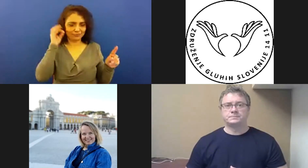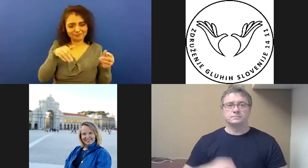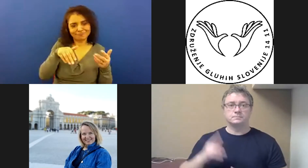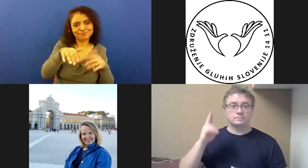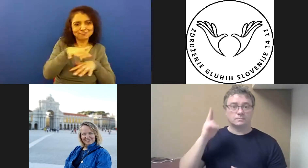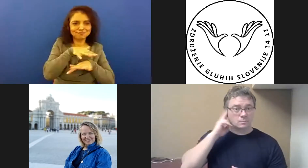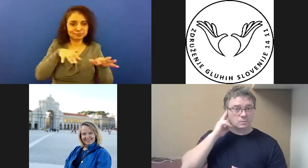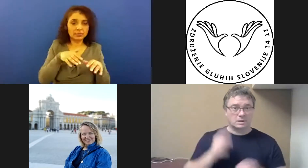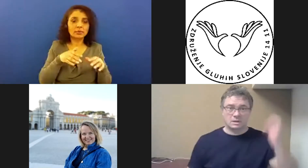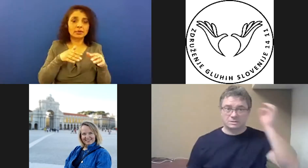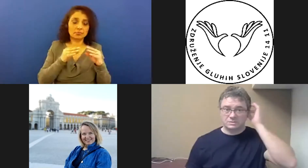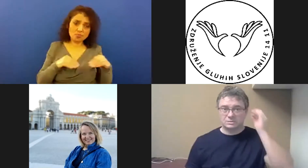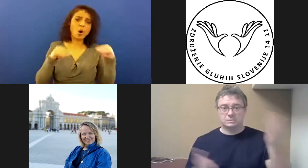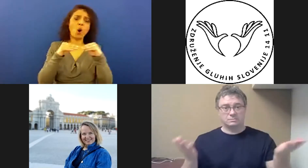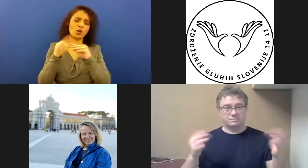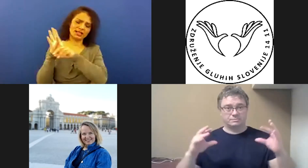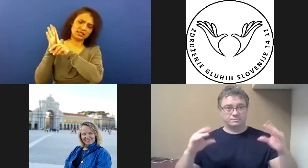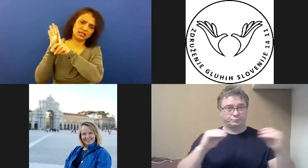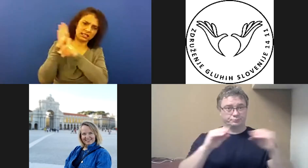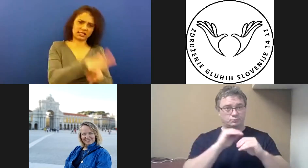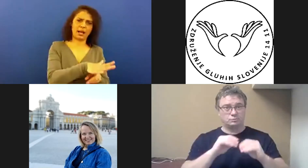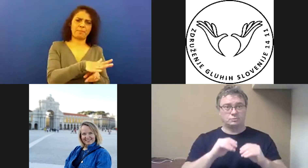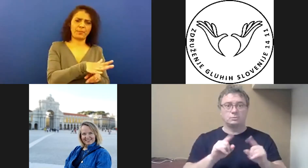triple discriminated.